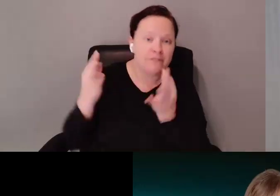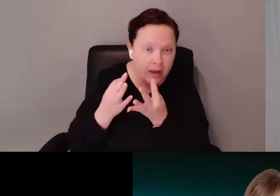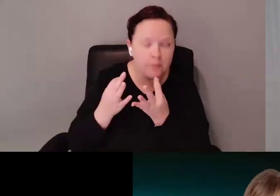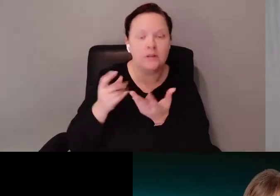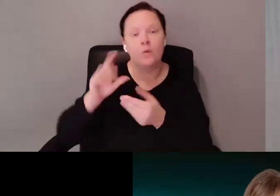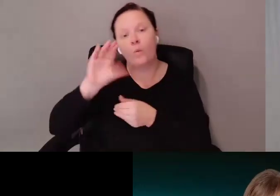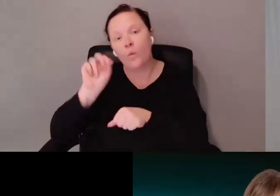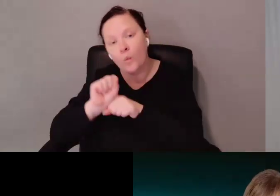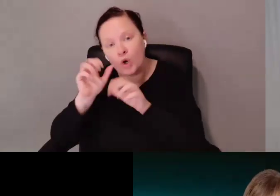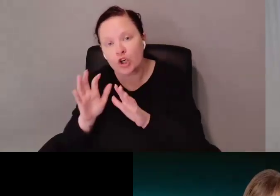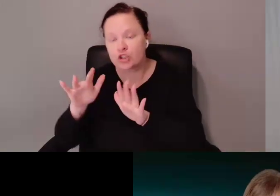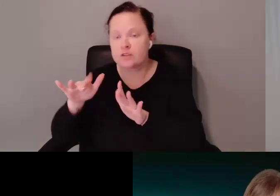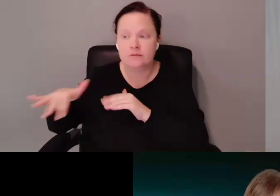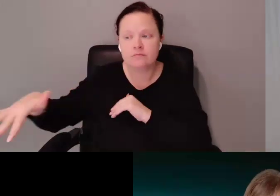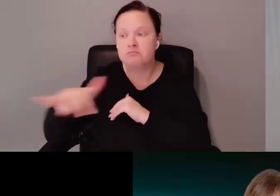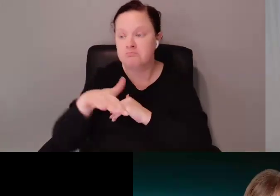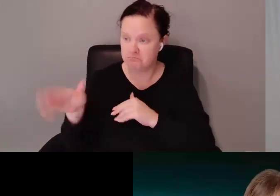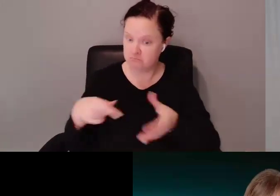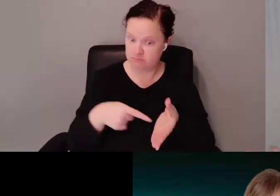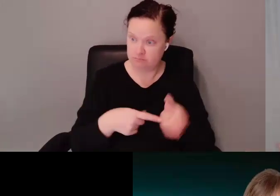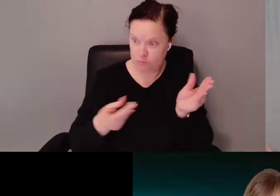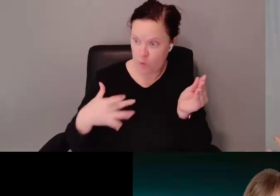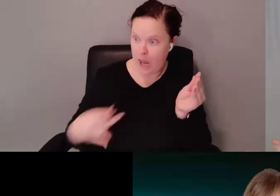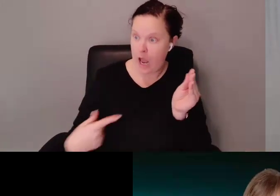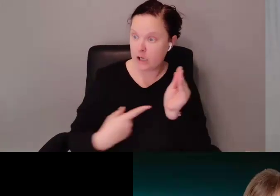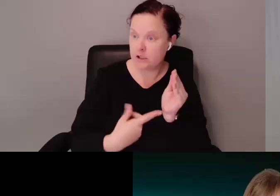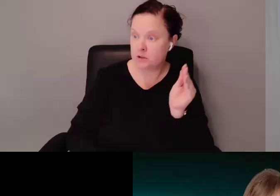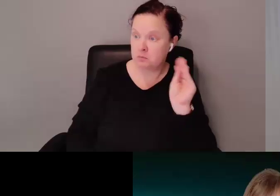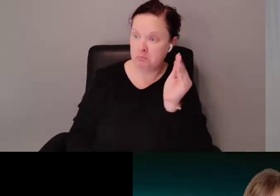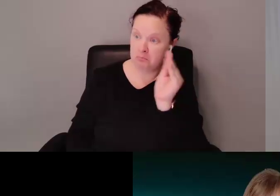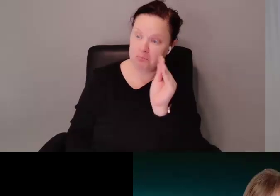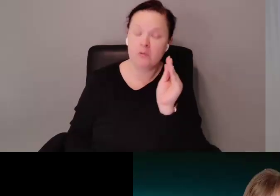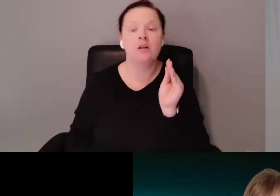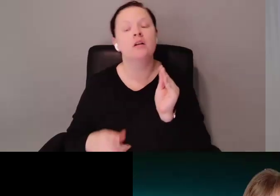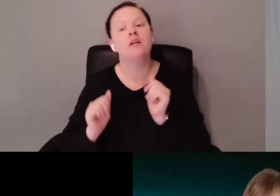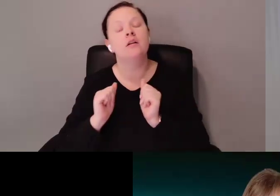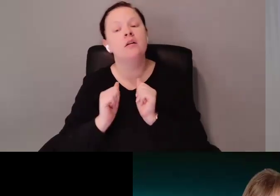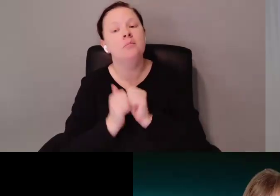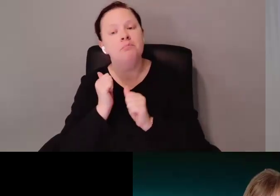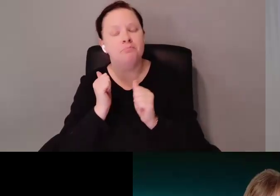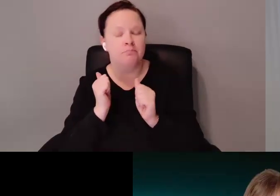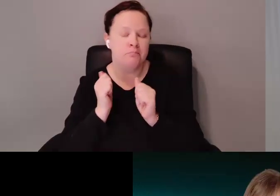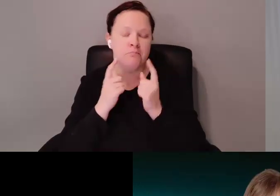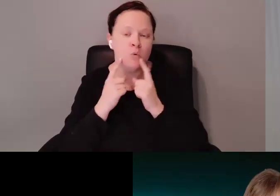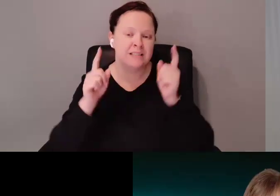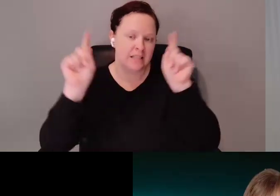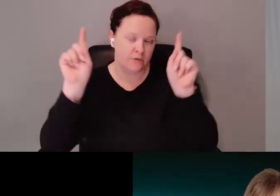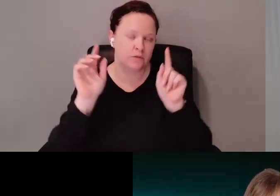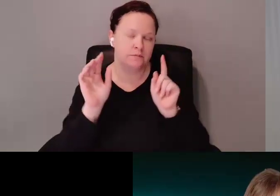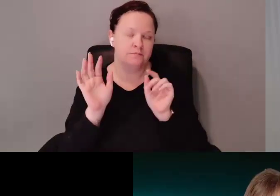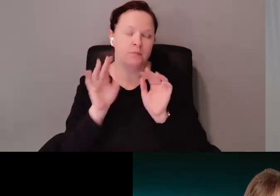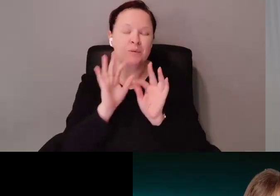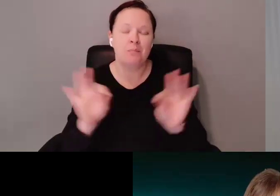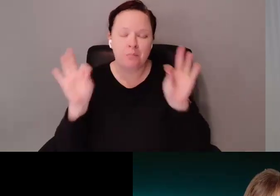you, your coworkers, hey, do you like this? The most successful, so this is really a really important